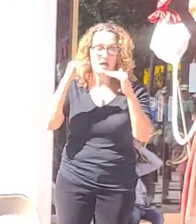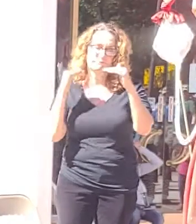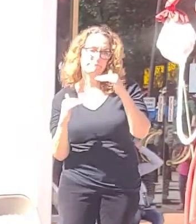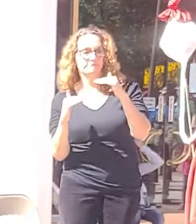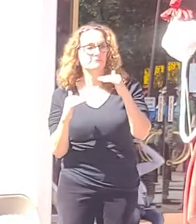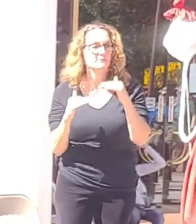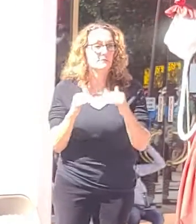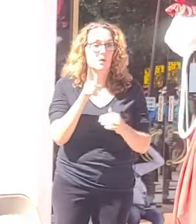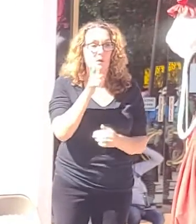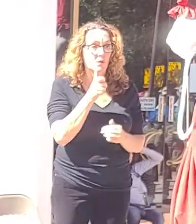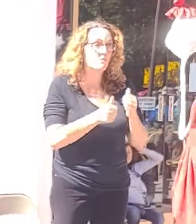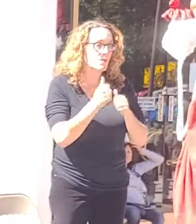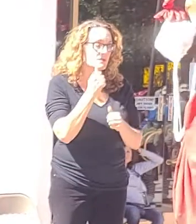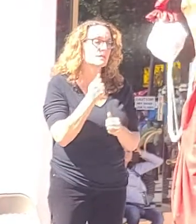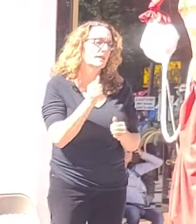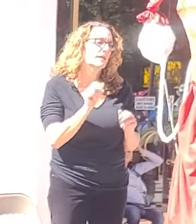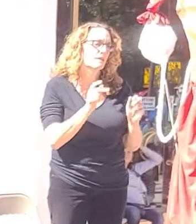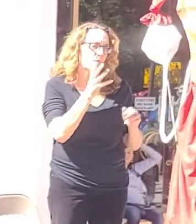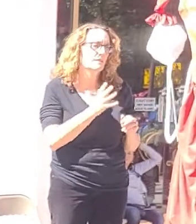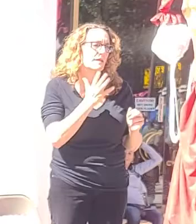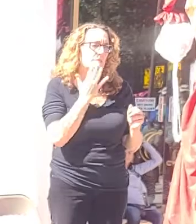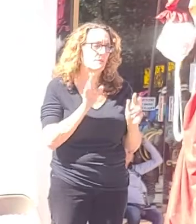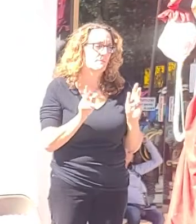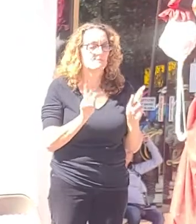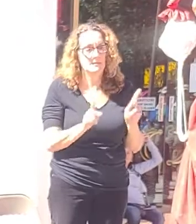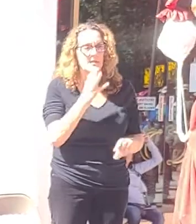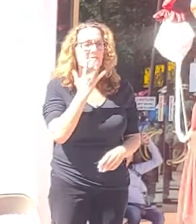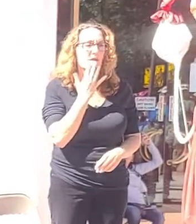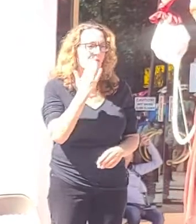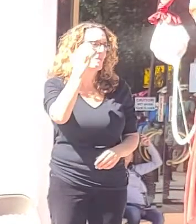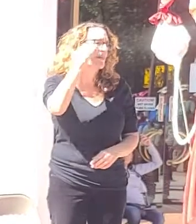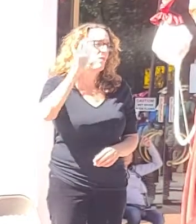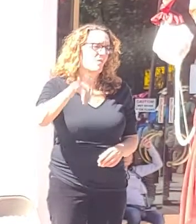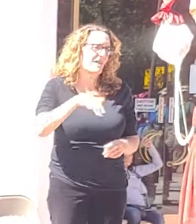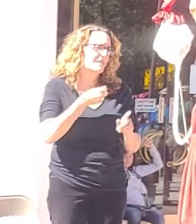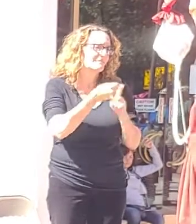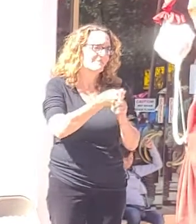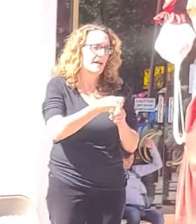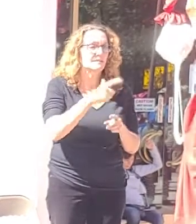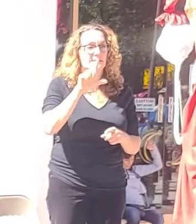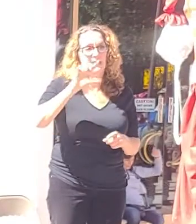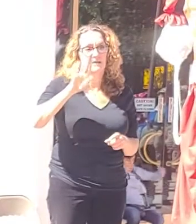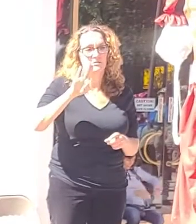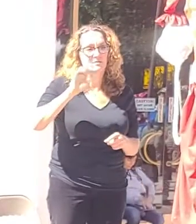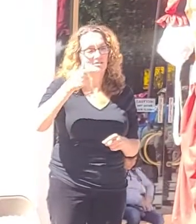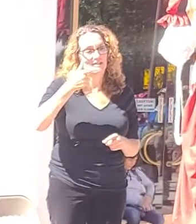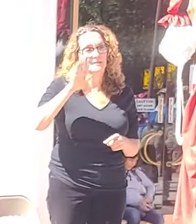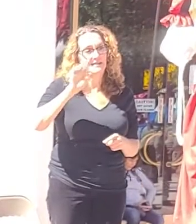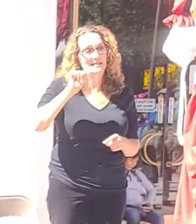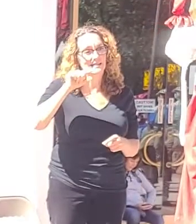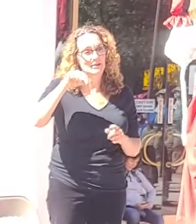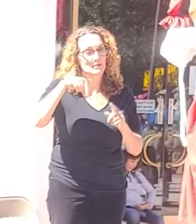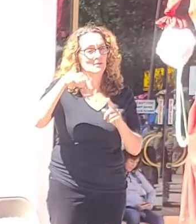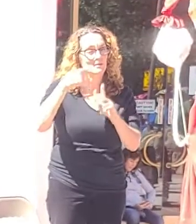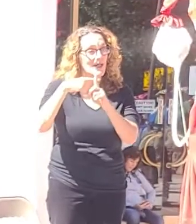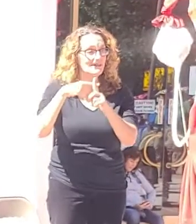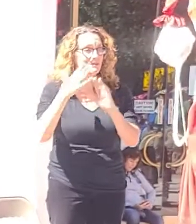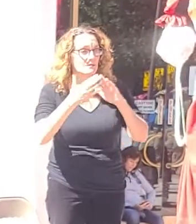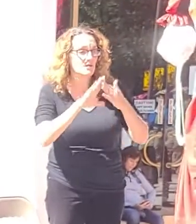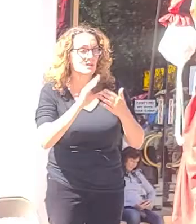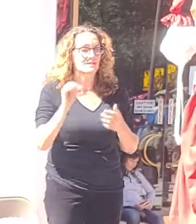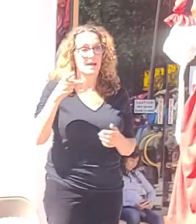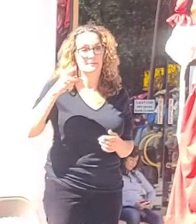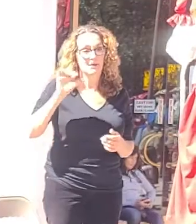and that's primarily people of color, we know that. We know it affects immigrants, LGBTQ plus communities, and folks in